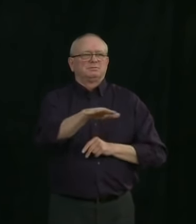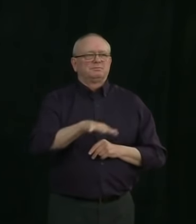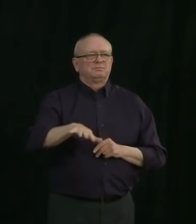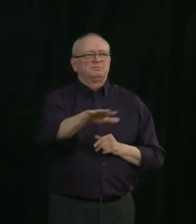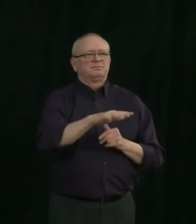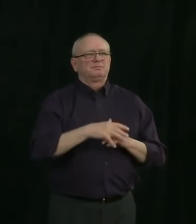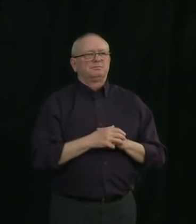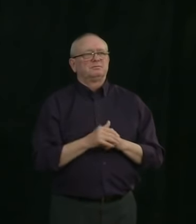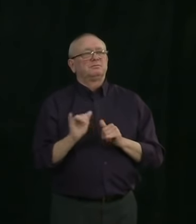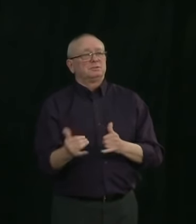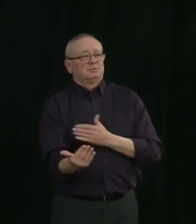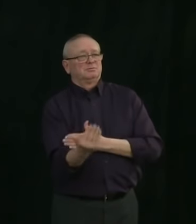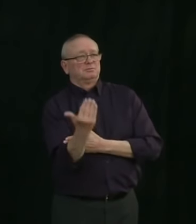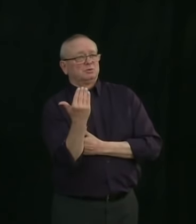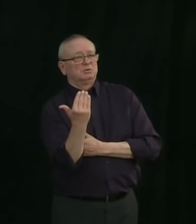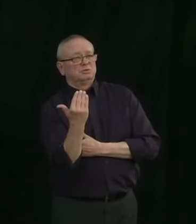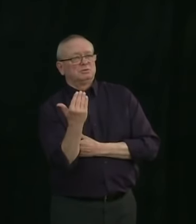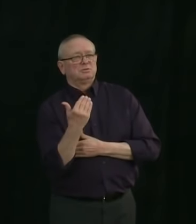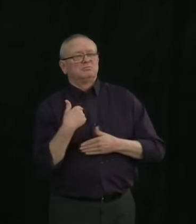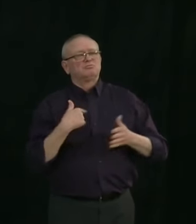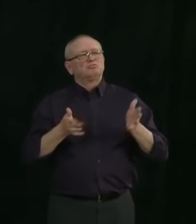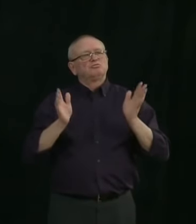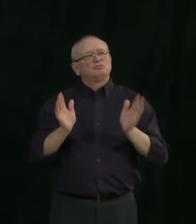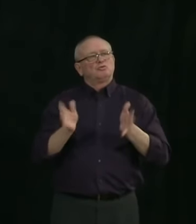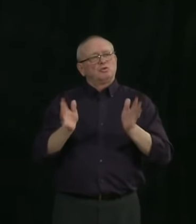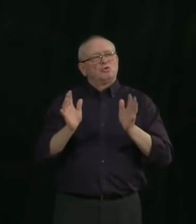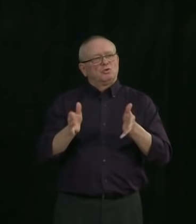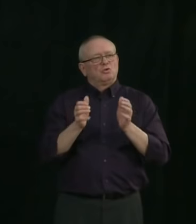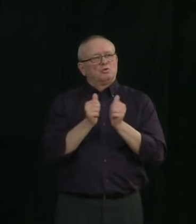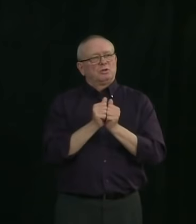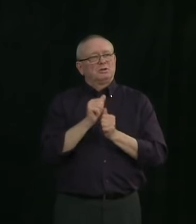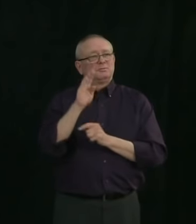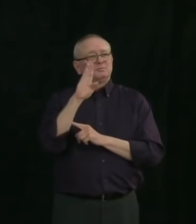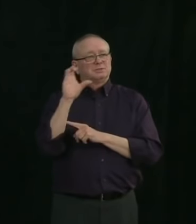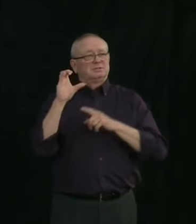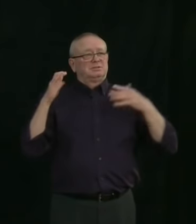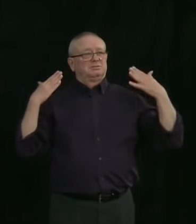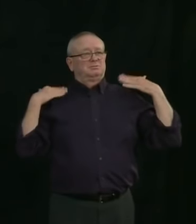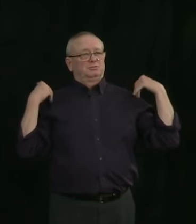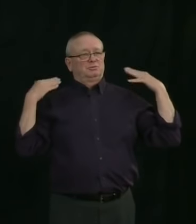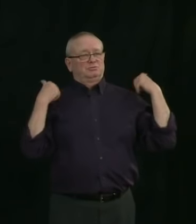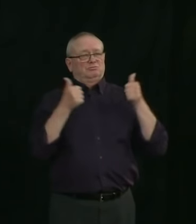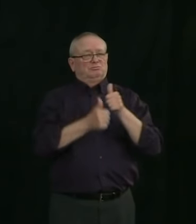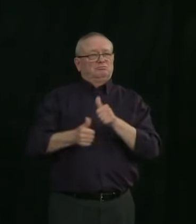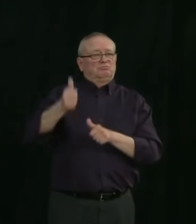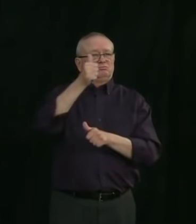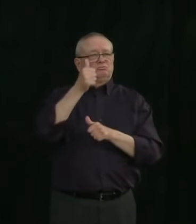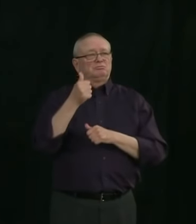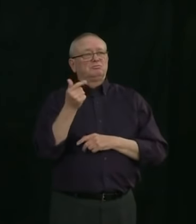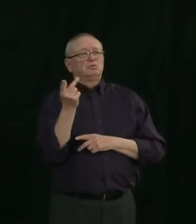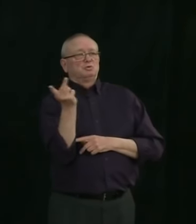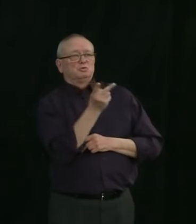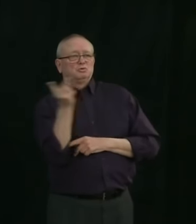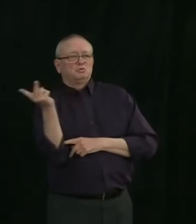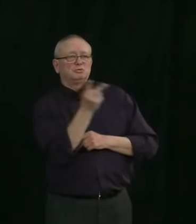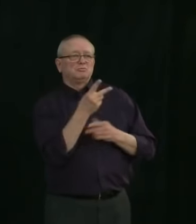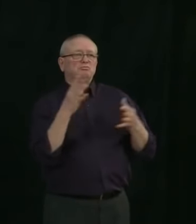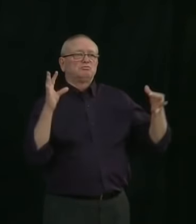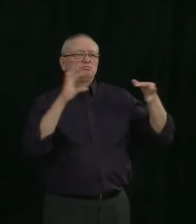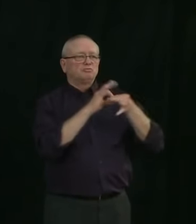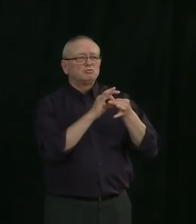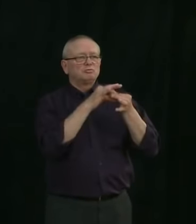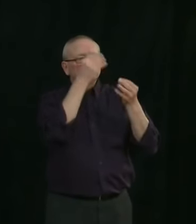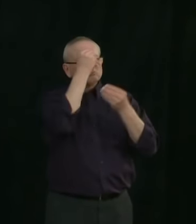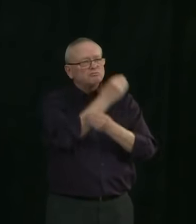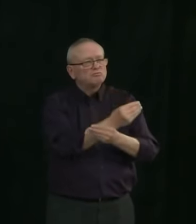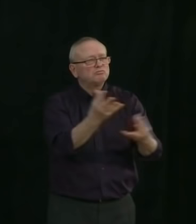Dix, and I issued a joint statement reminding Albertans and British Columbians to stay at home, to stay in our communities, and to stay